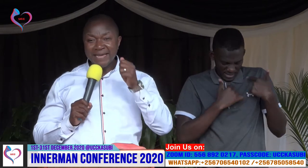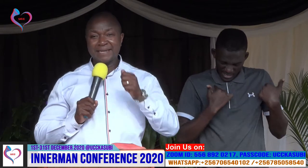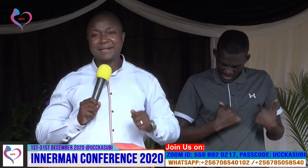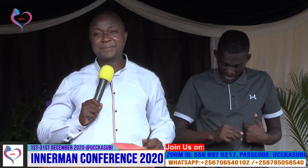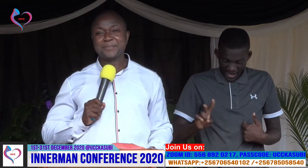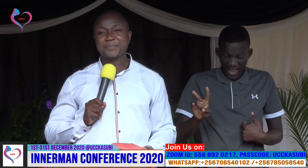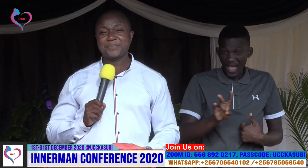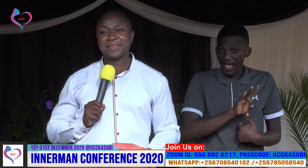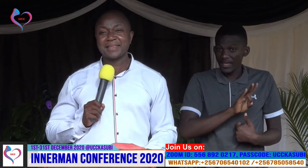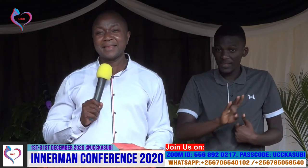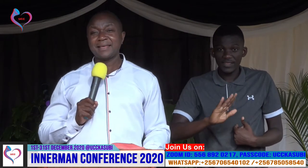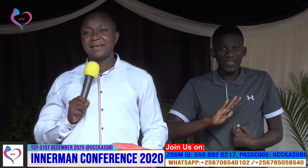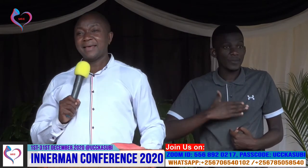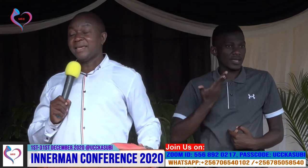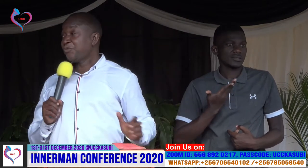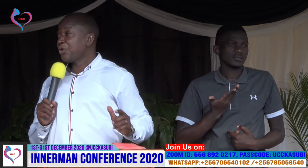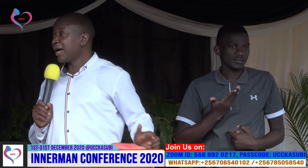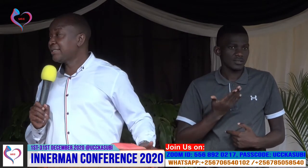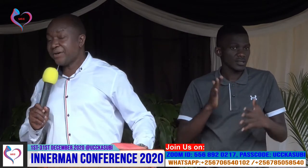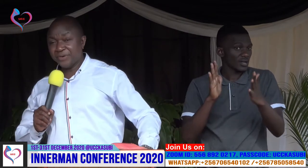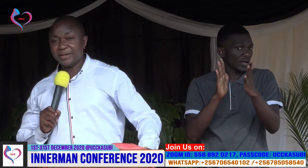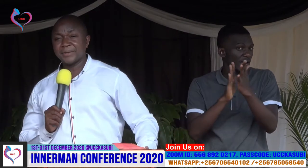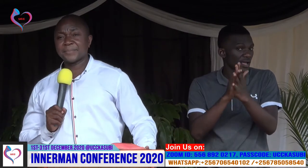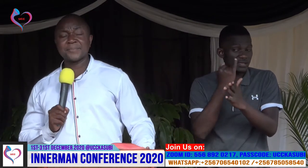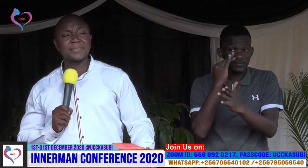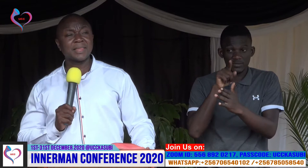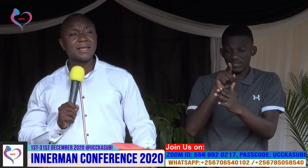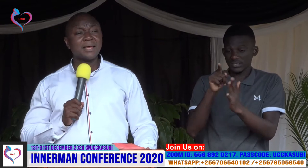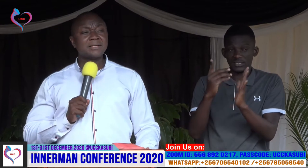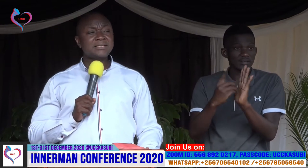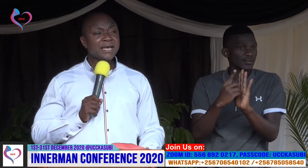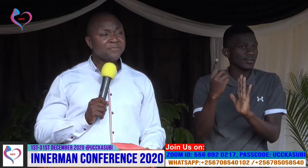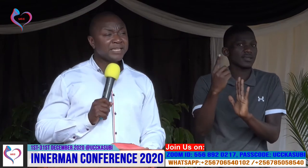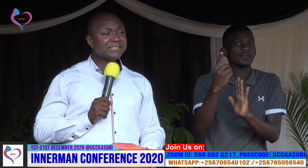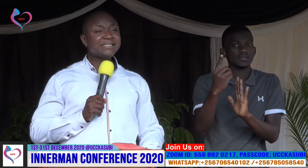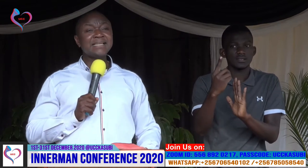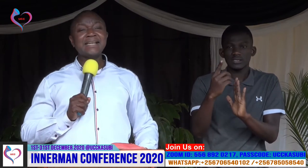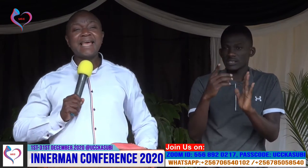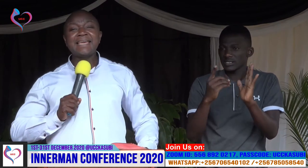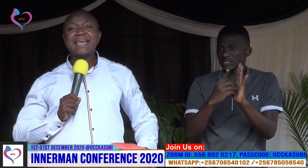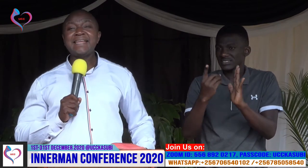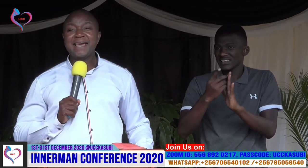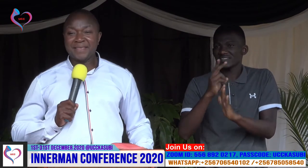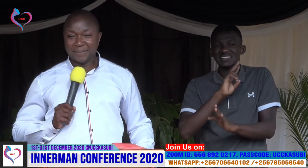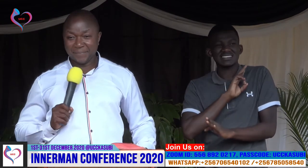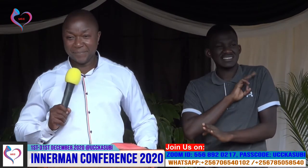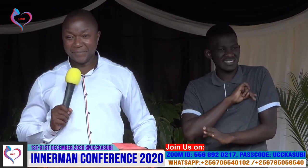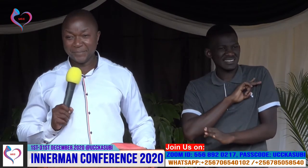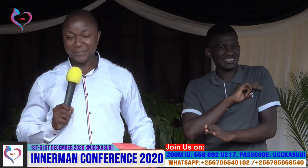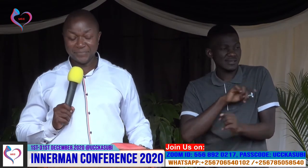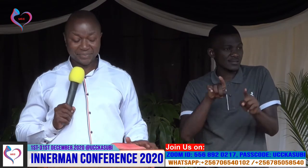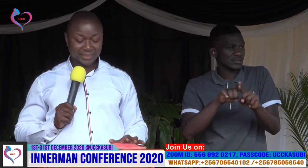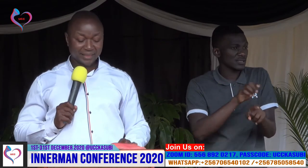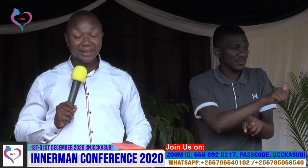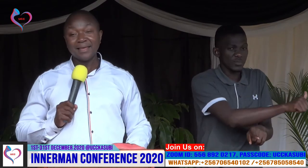like mine. If you look at David, David sinned like any other.